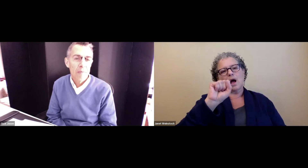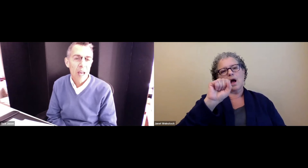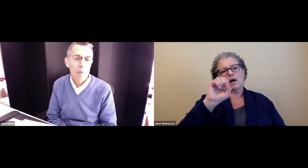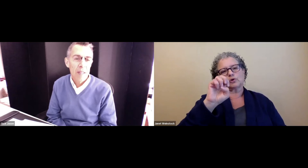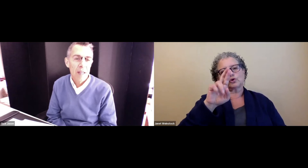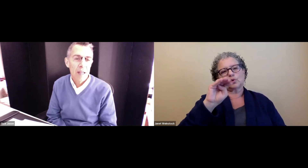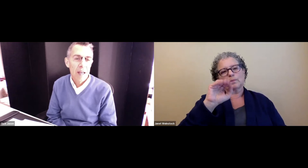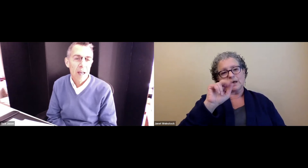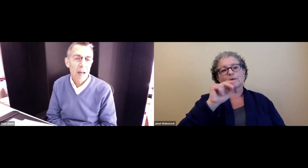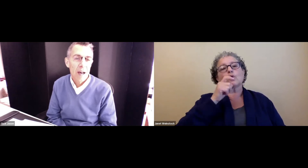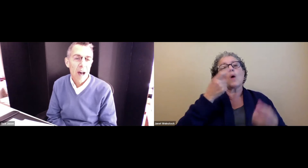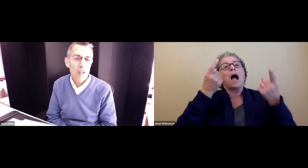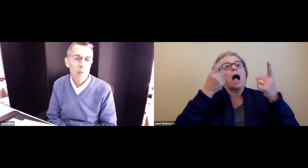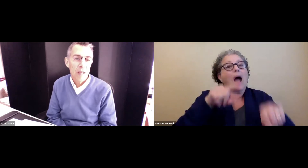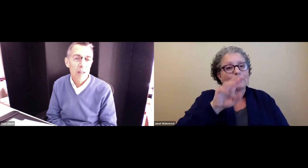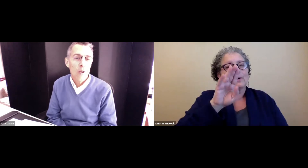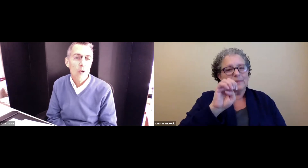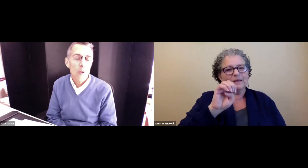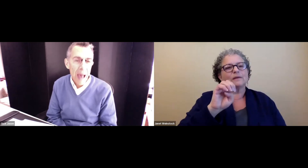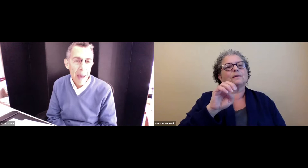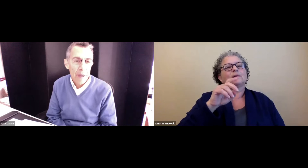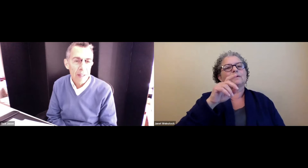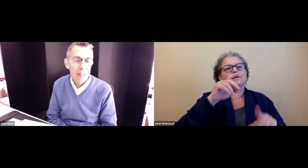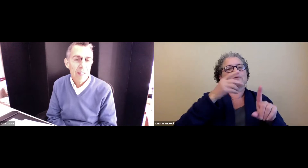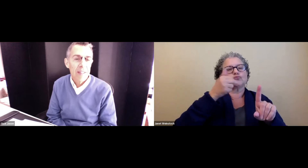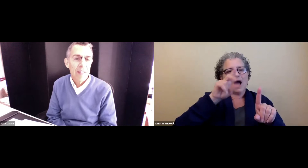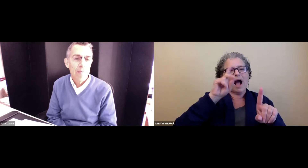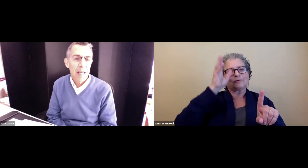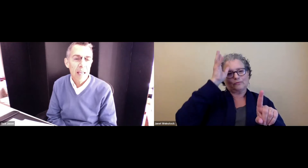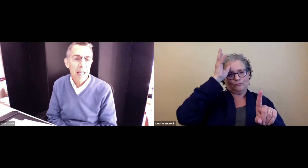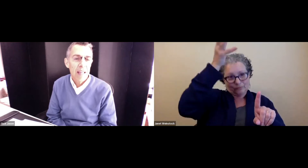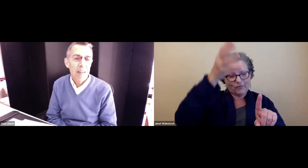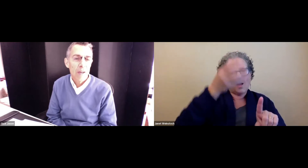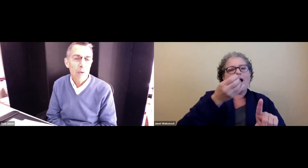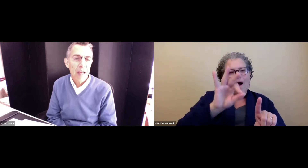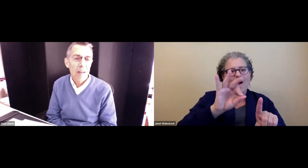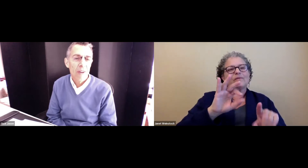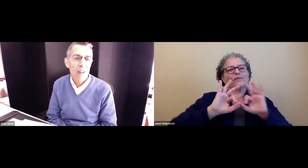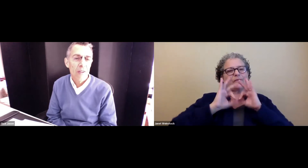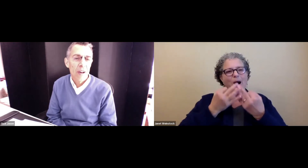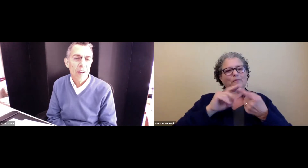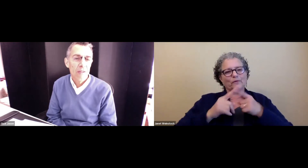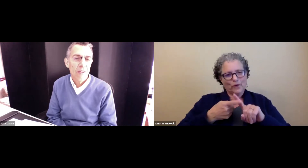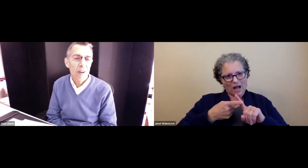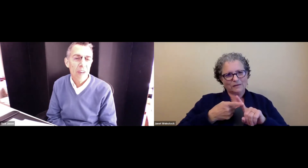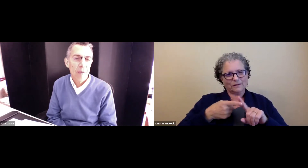Simon Osterman, who happened to be the grandfather of a family